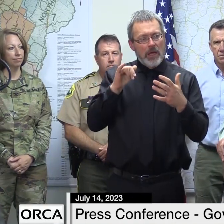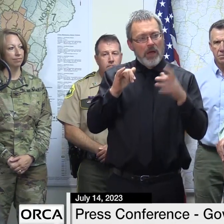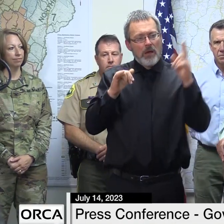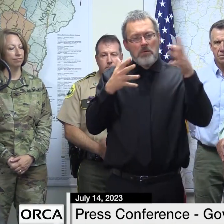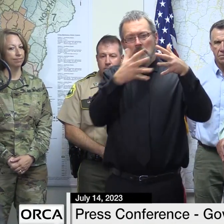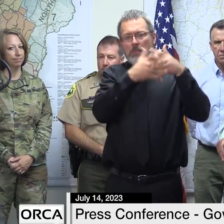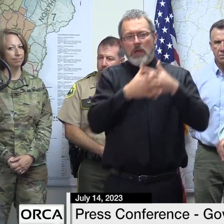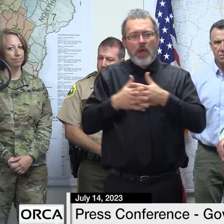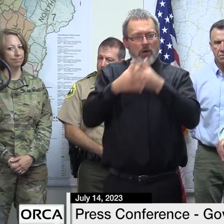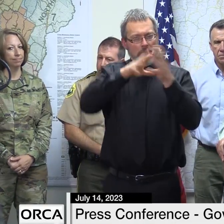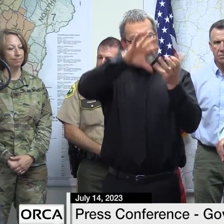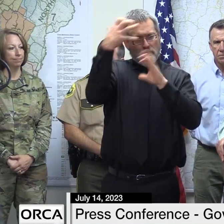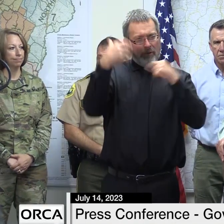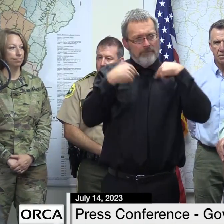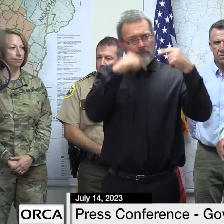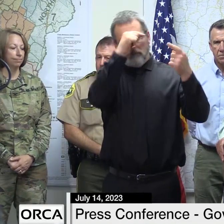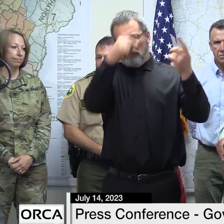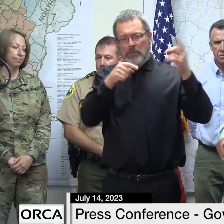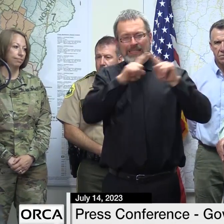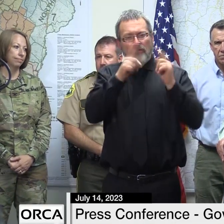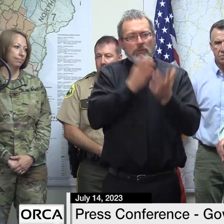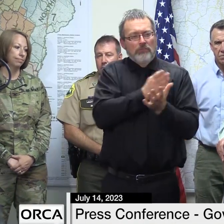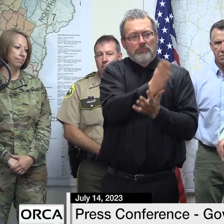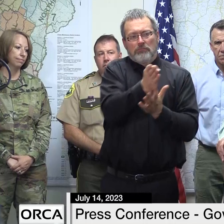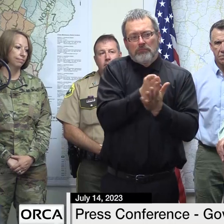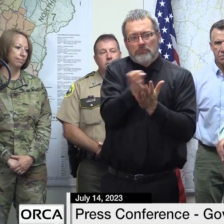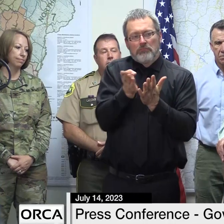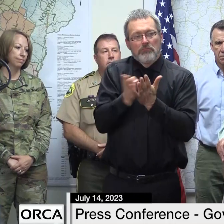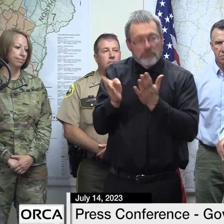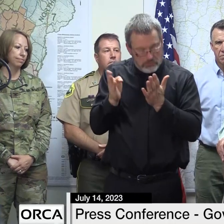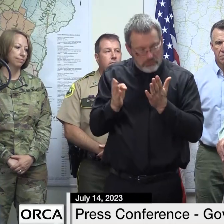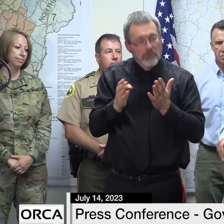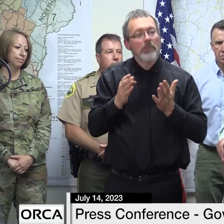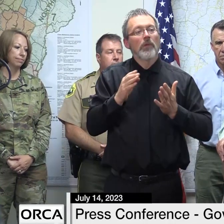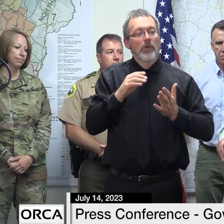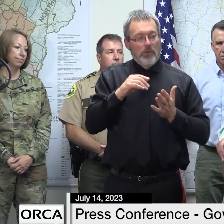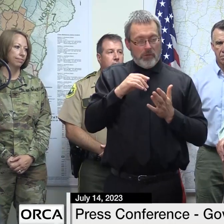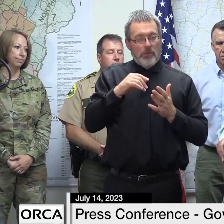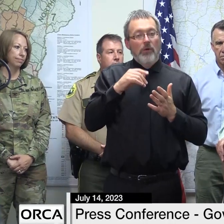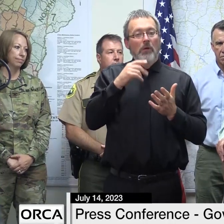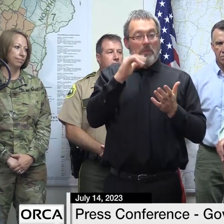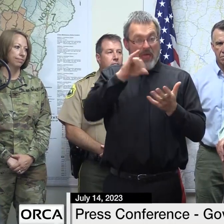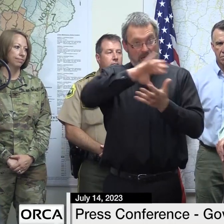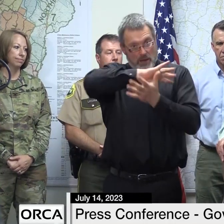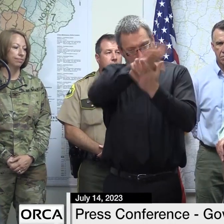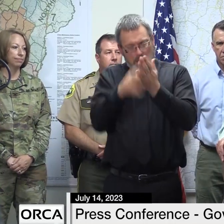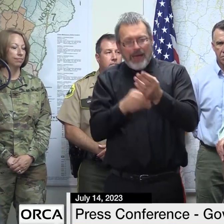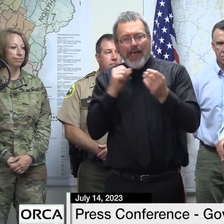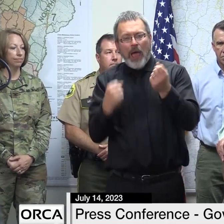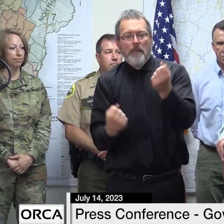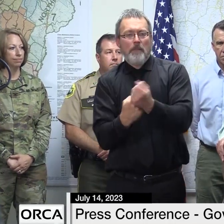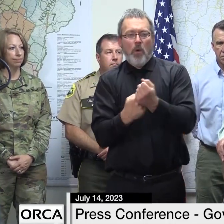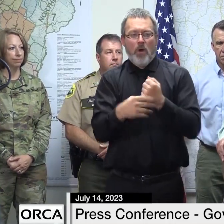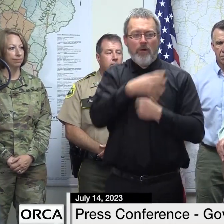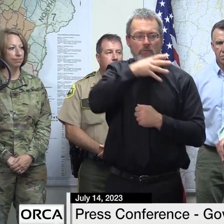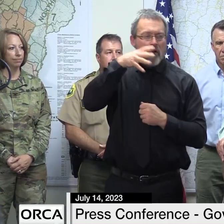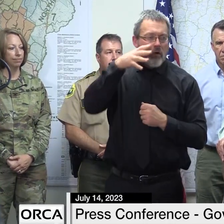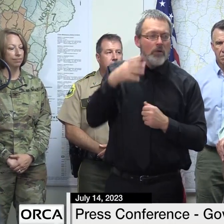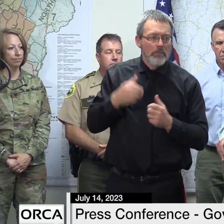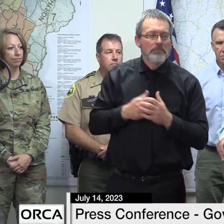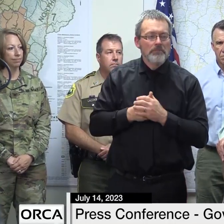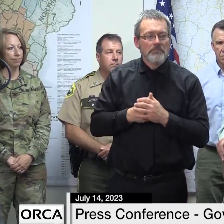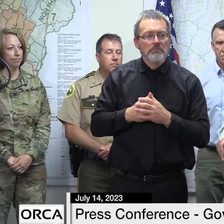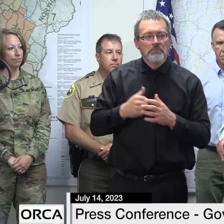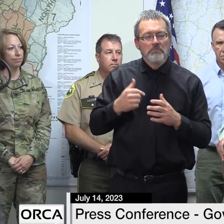special appropriation just for natural disasters related to agriculture. We think that may be a vehicle, but we're in close contact